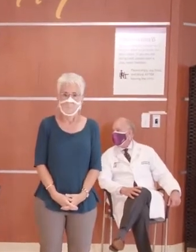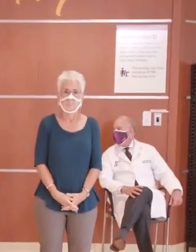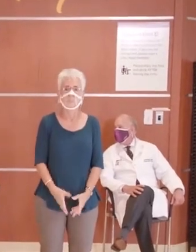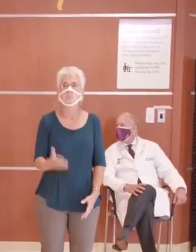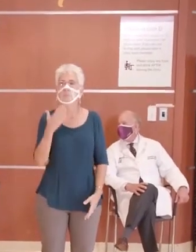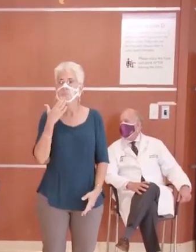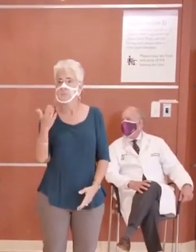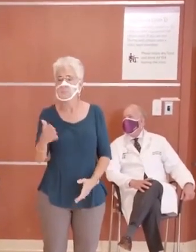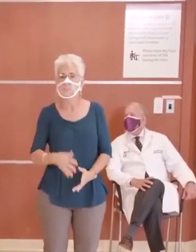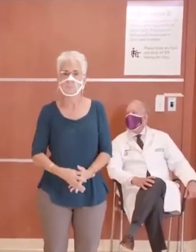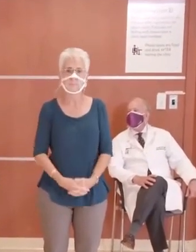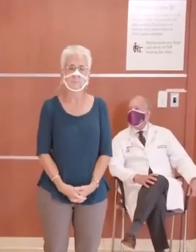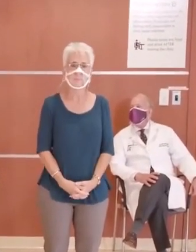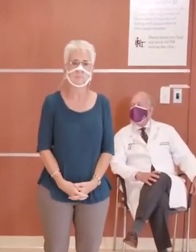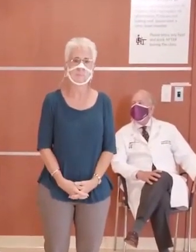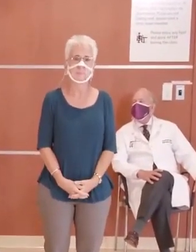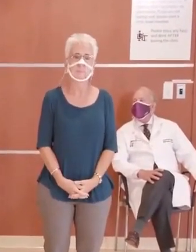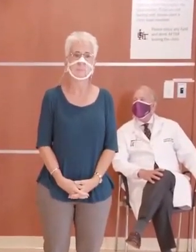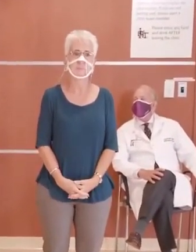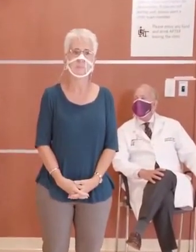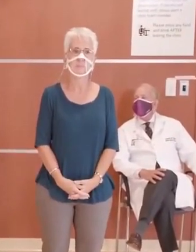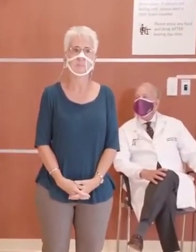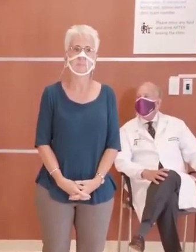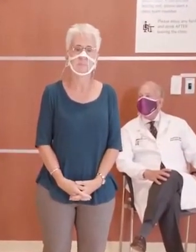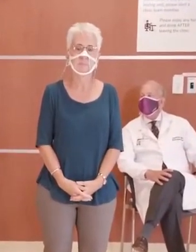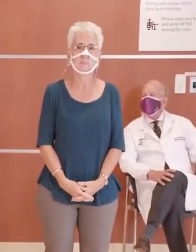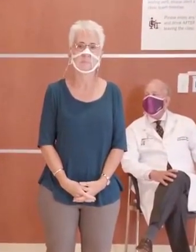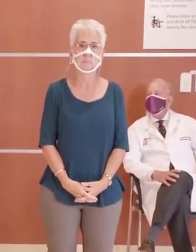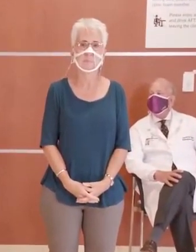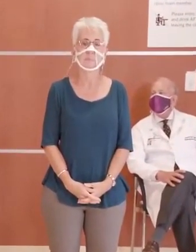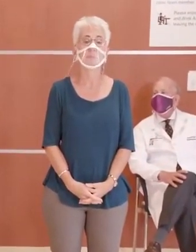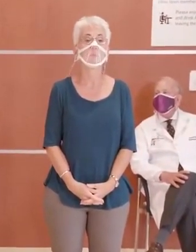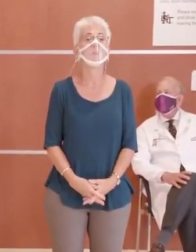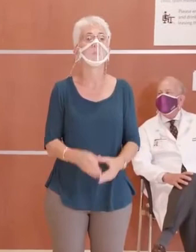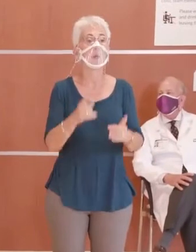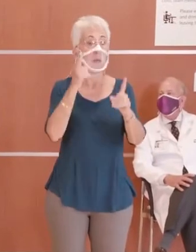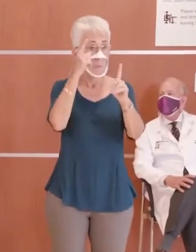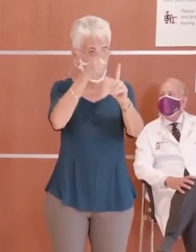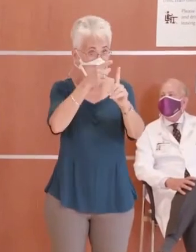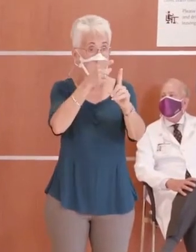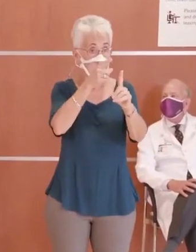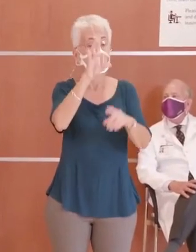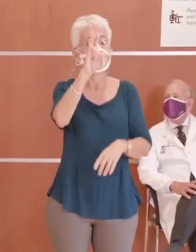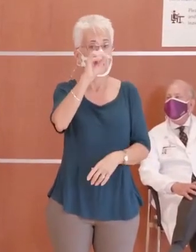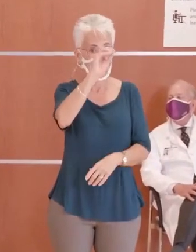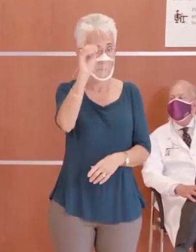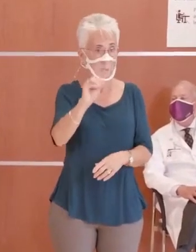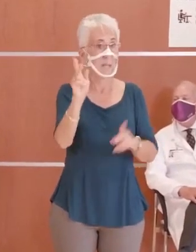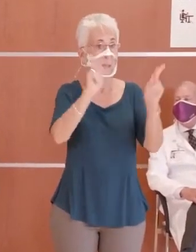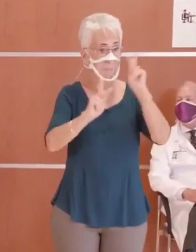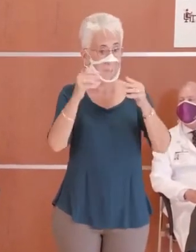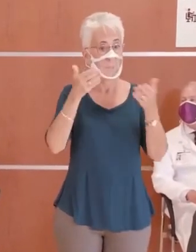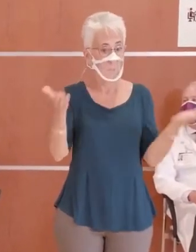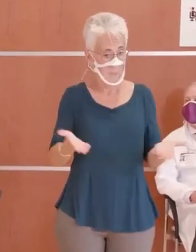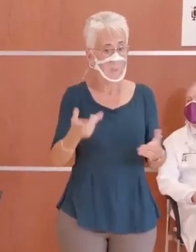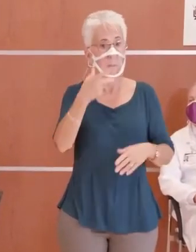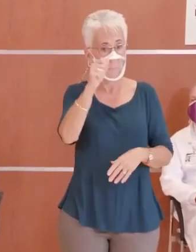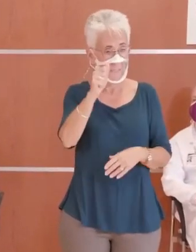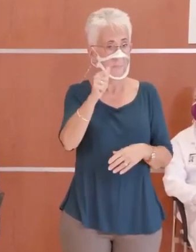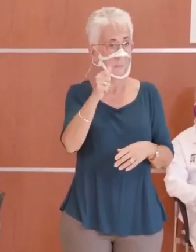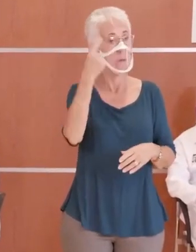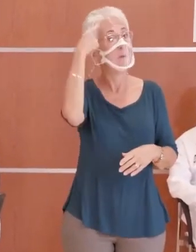Well, thank you. So we do have the goal of 70% of Pennsylvanians getting